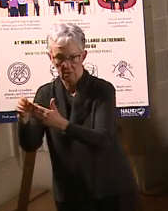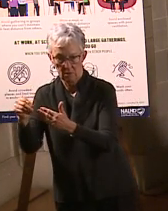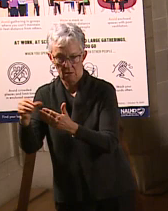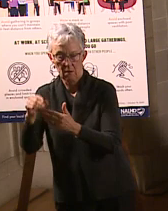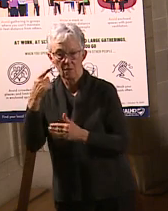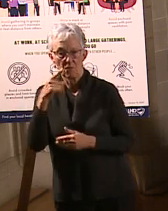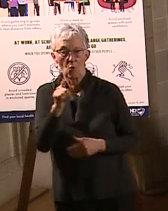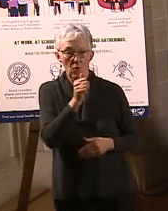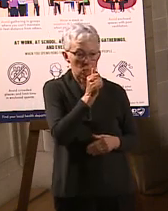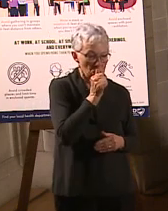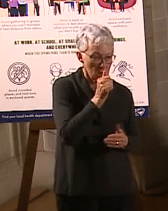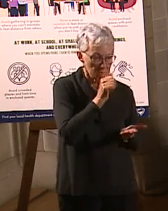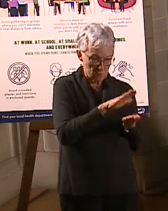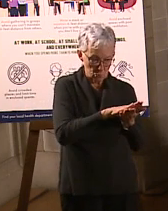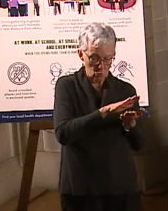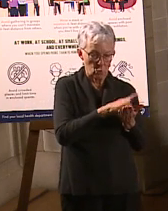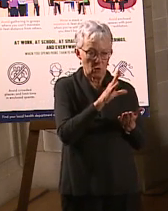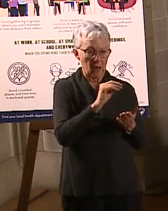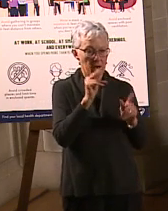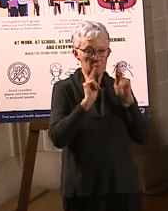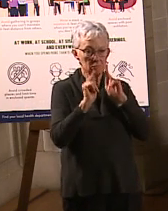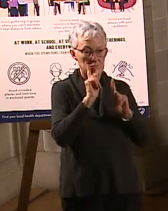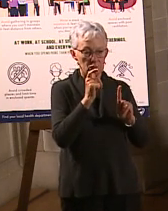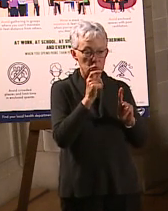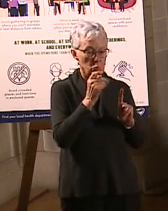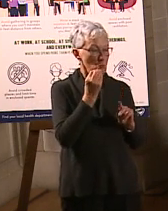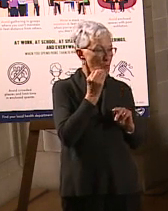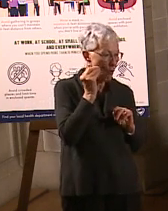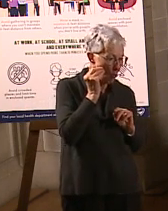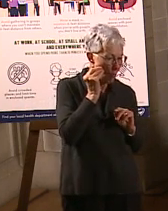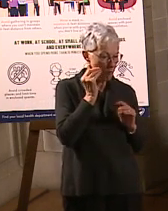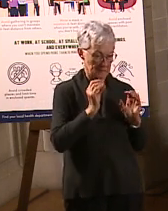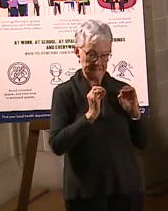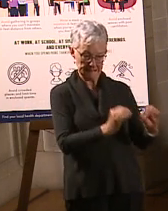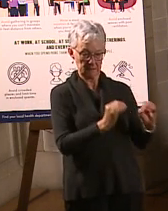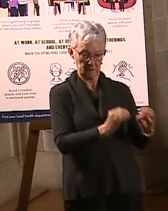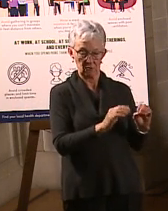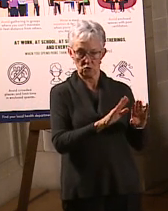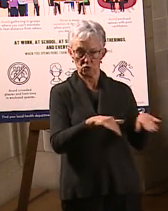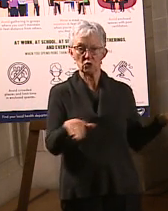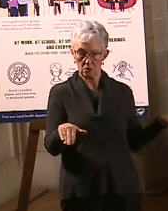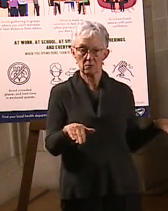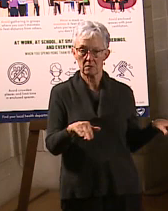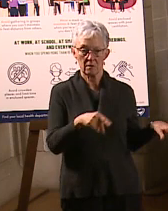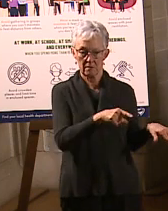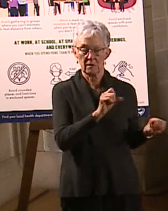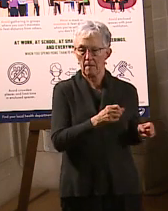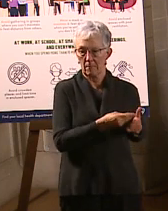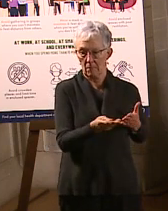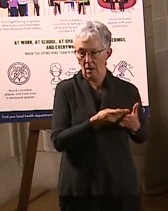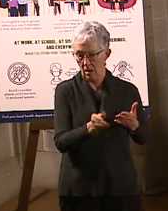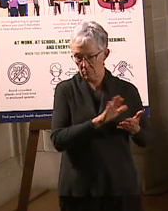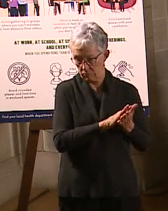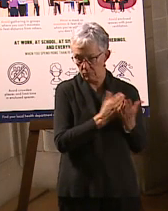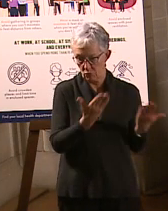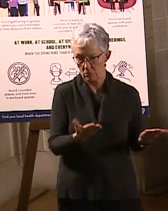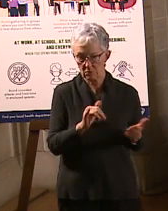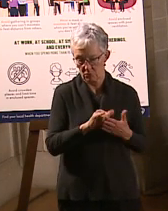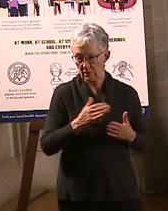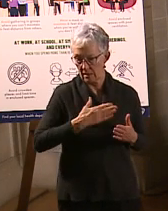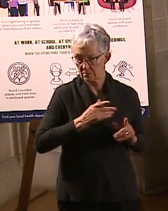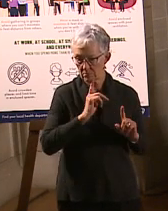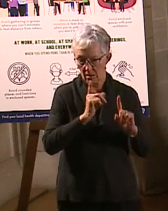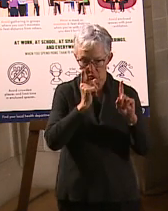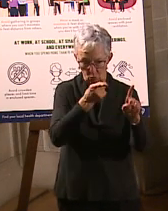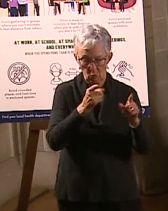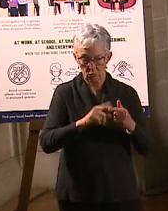that they can have that opportunity as well. So those are two of my initiatives with regard to helping out with regard to school choice in this